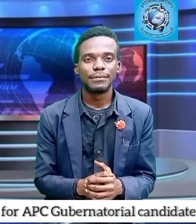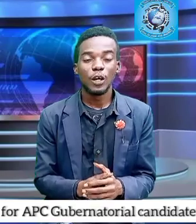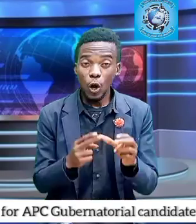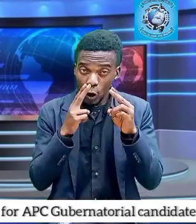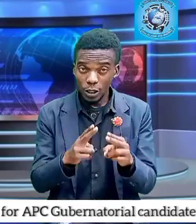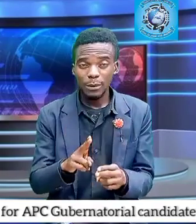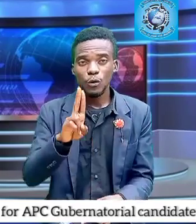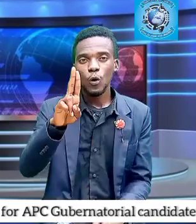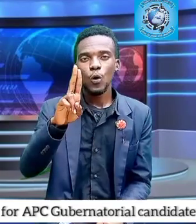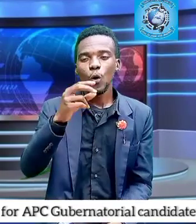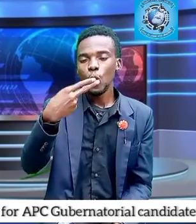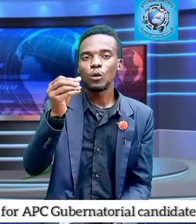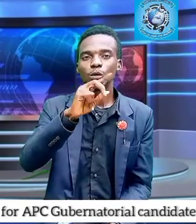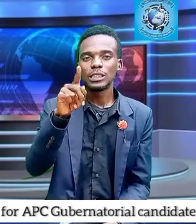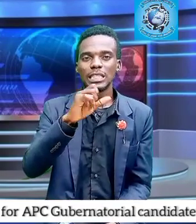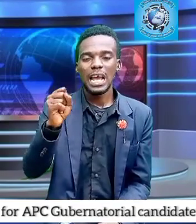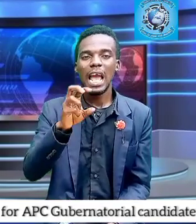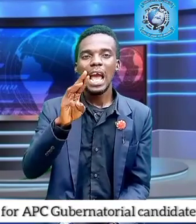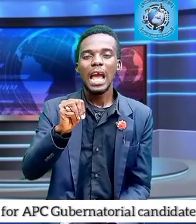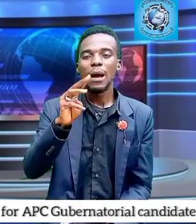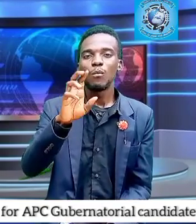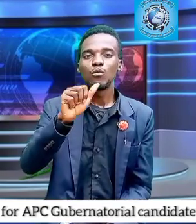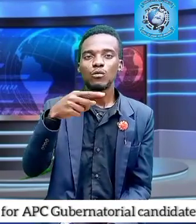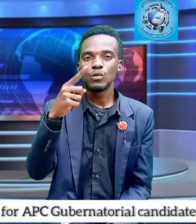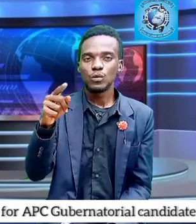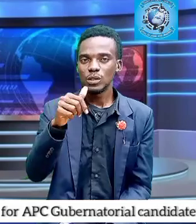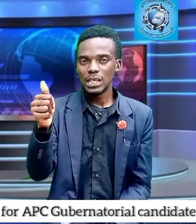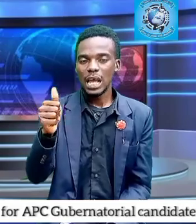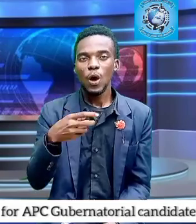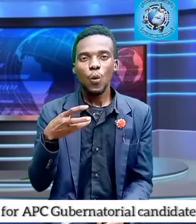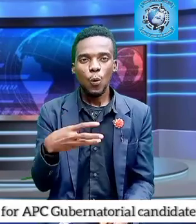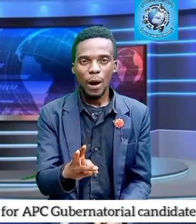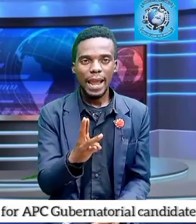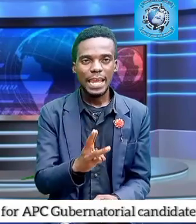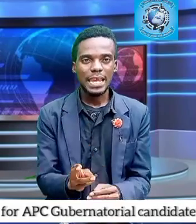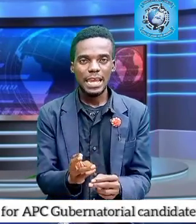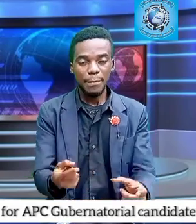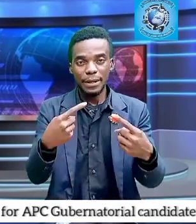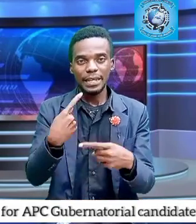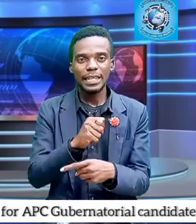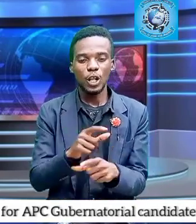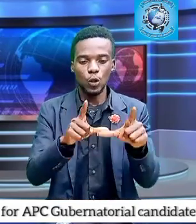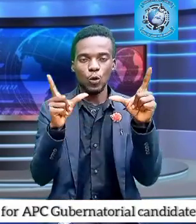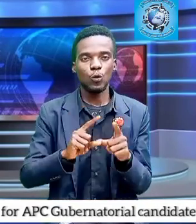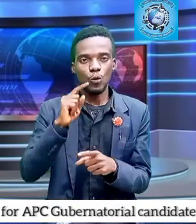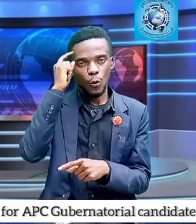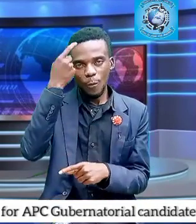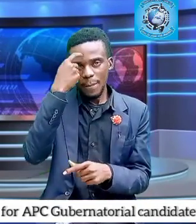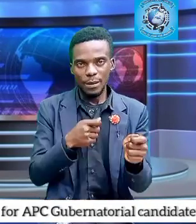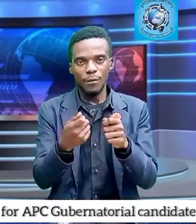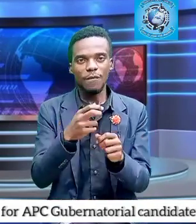Honorable Hosea Musa, Councillor Ward, while inaugurating the local government coordinator of APC Women